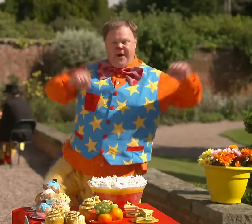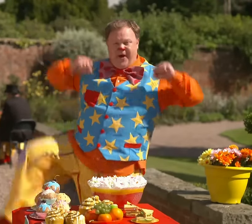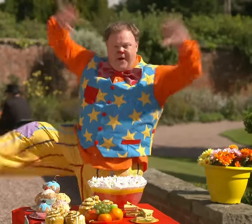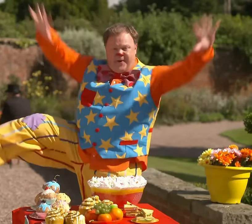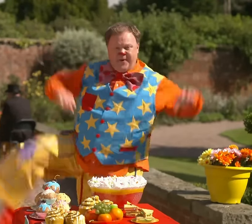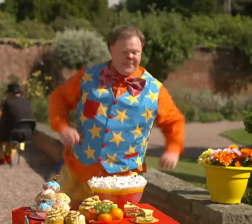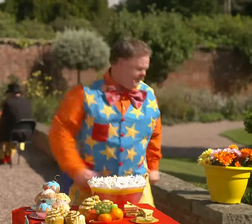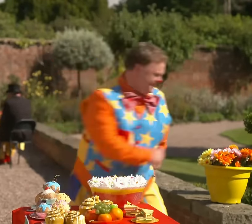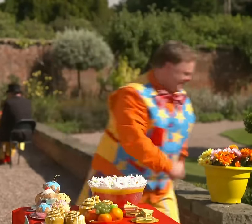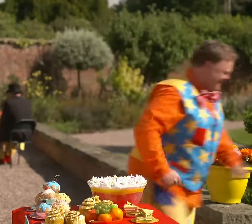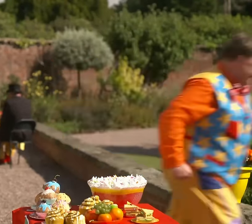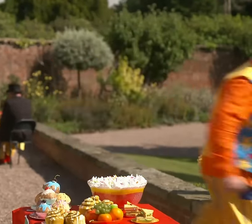Woohoo!